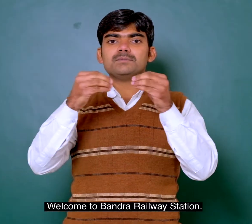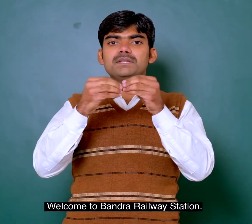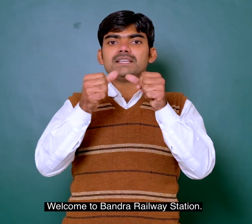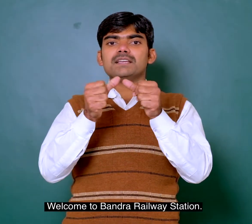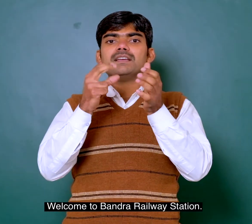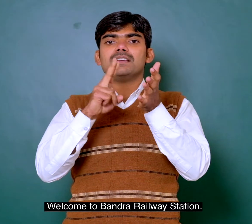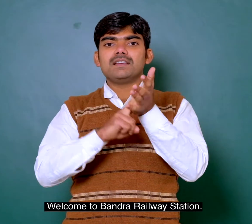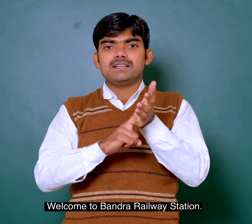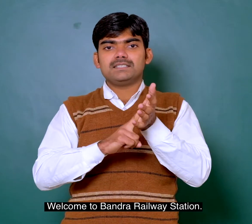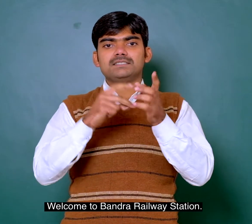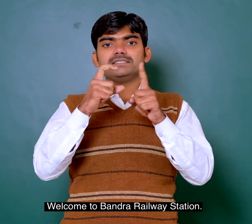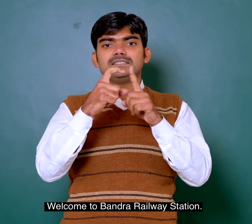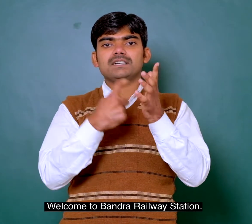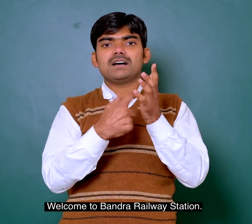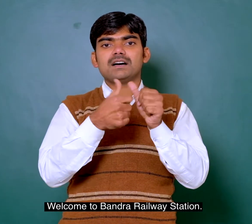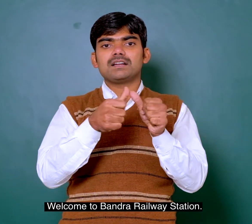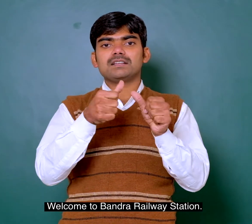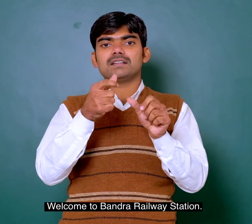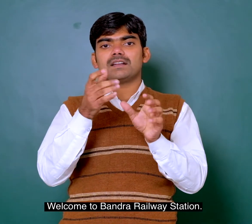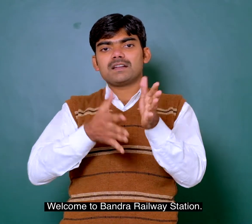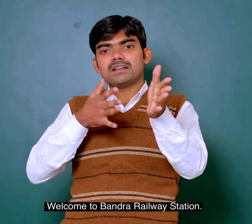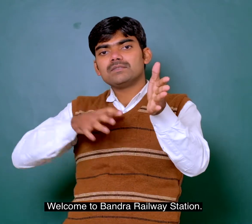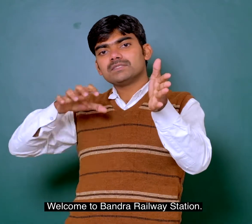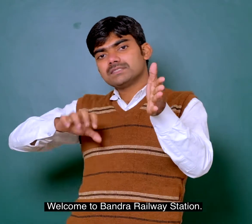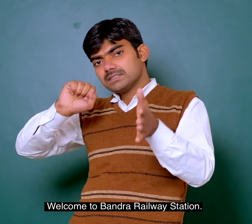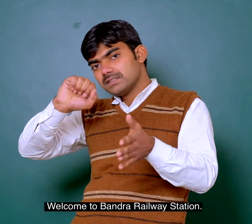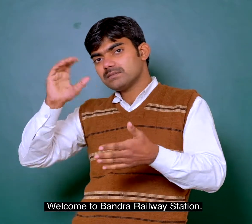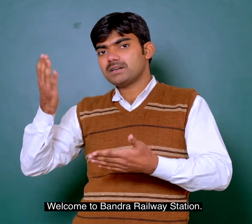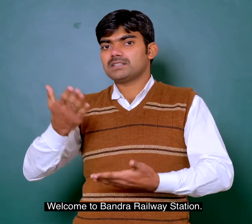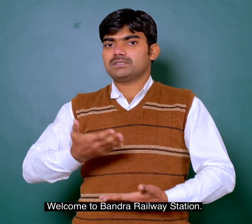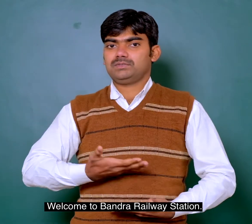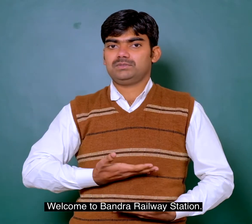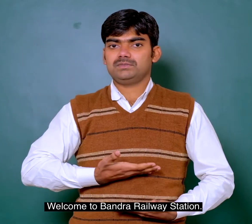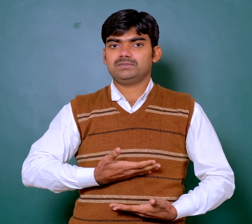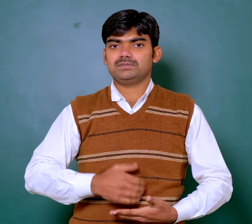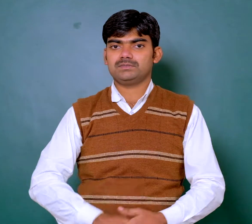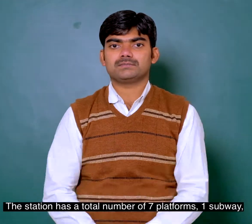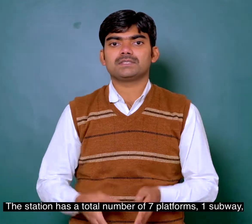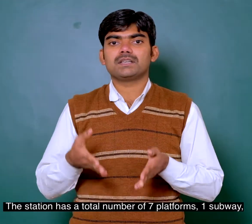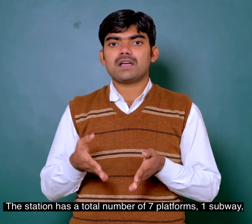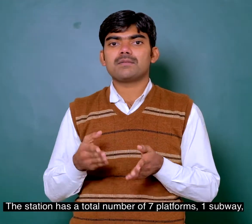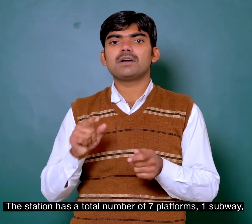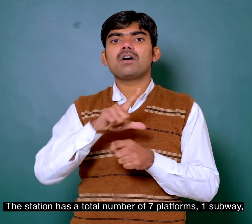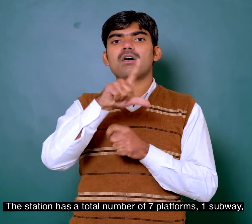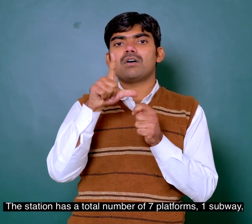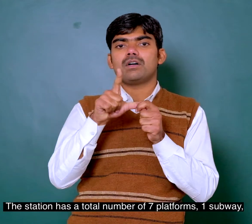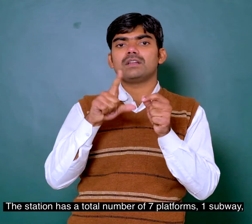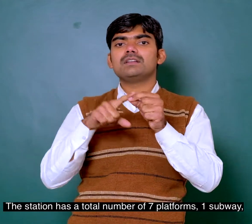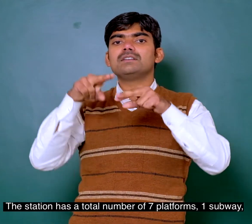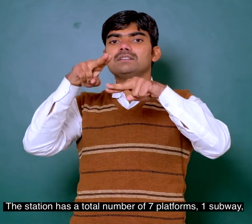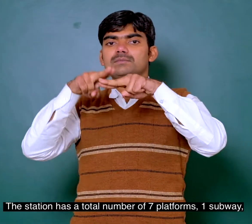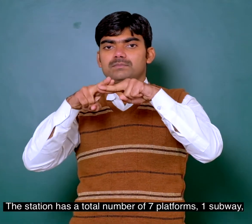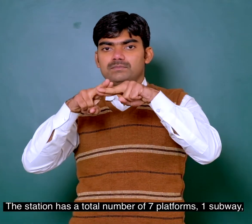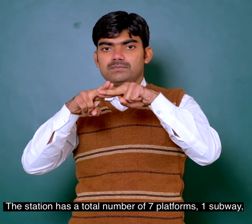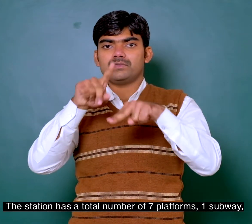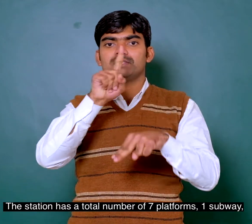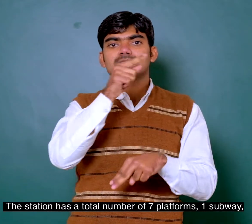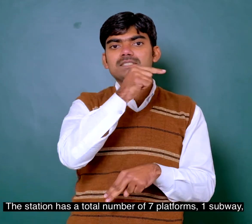Welcome to Bandra Railway Station. The station has a total number of